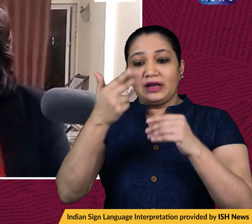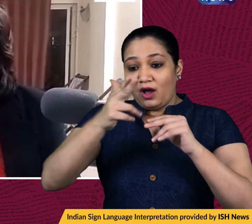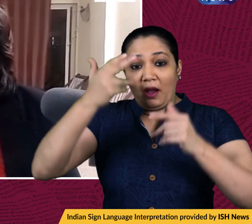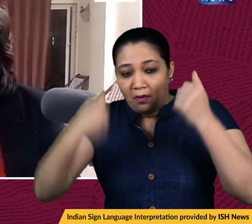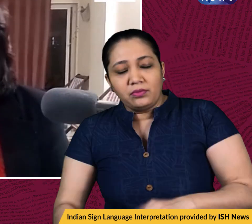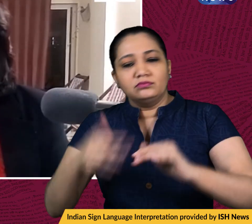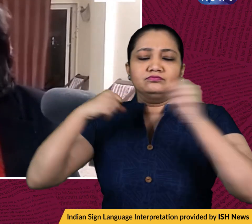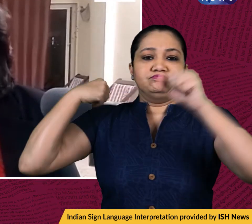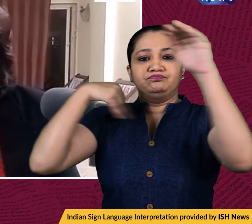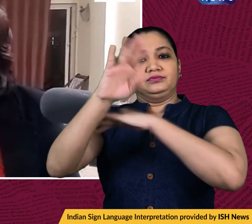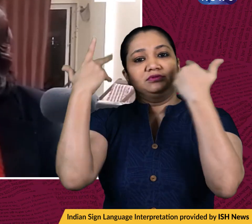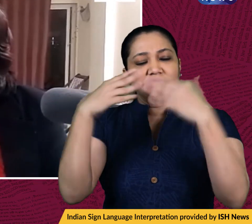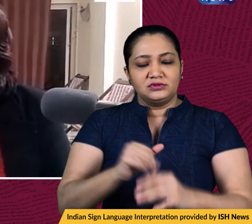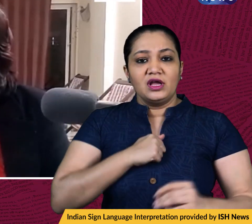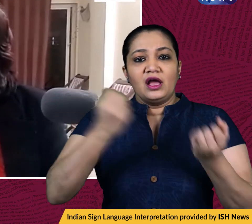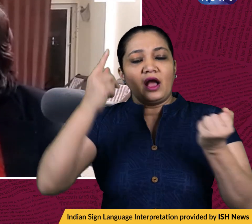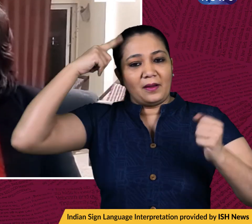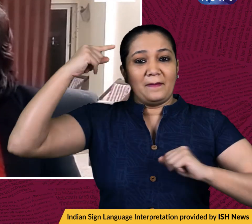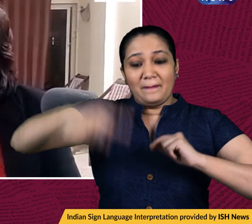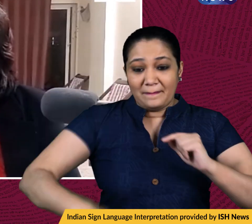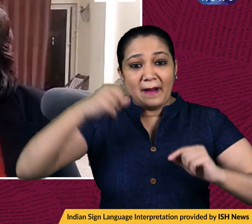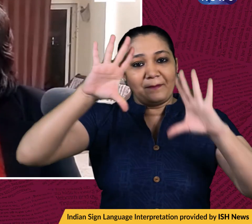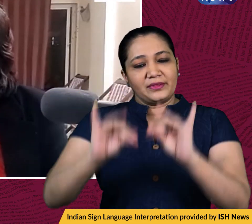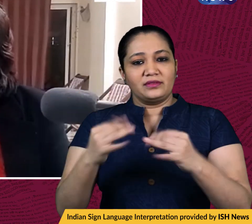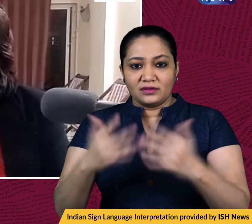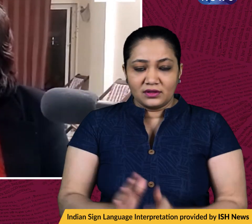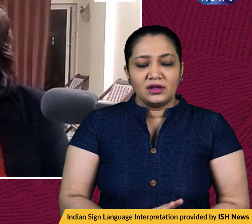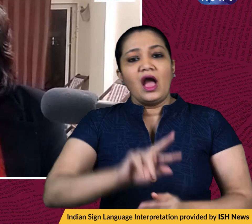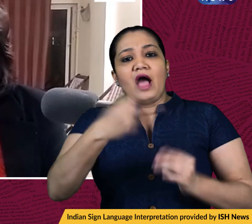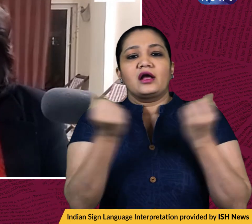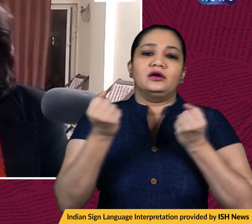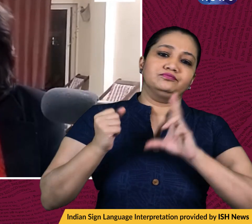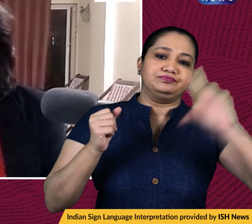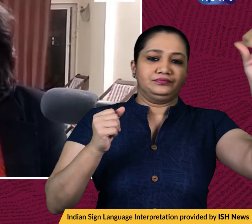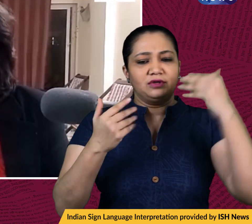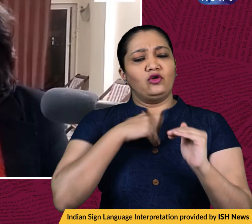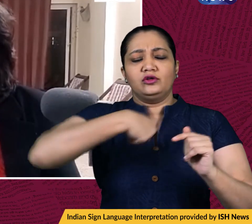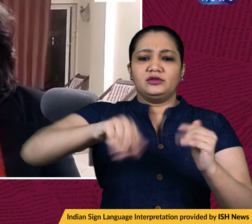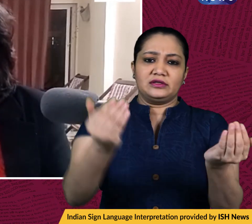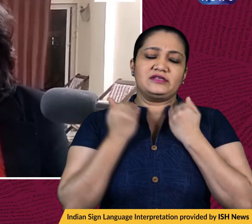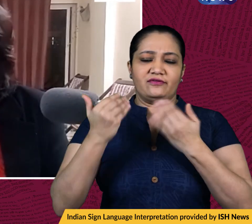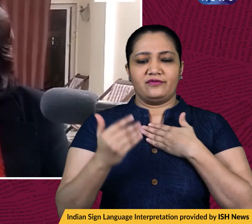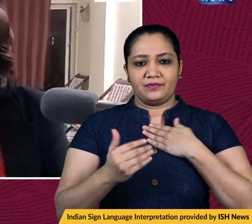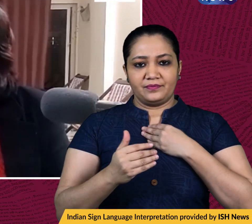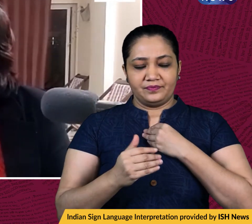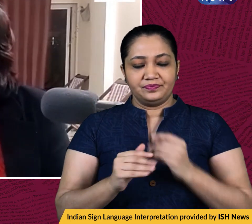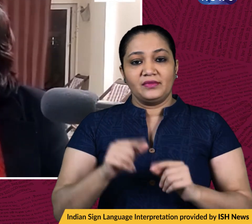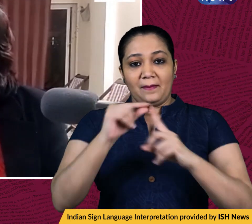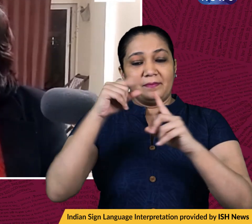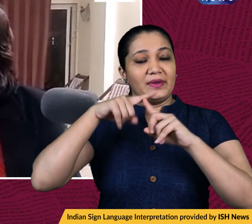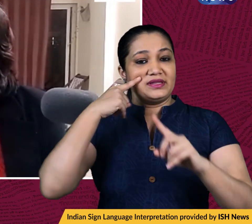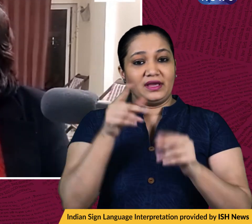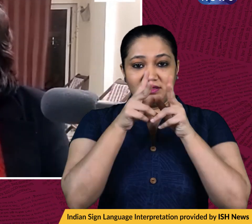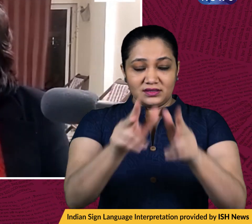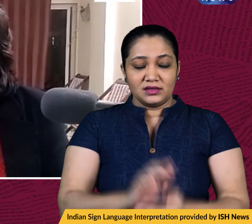ran away, leaving the weapons there. My car's tire got punctured. I got into another car and left. We're all safe," end quote. According